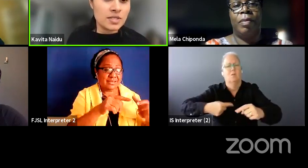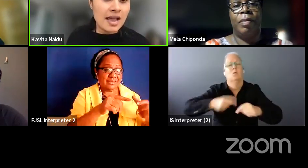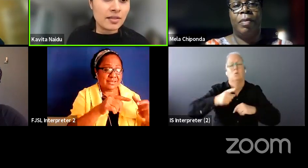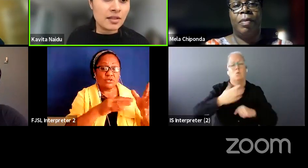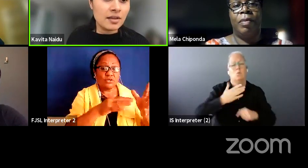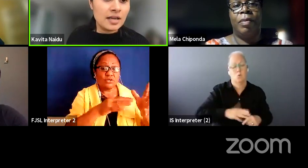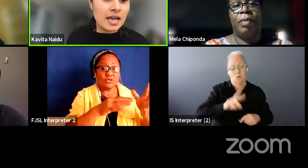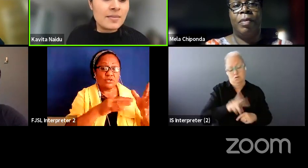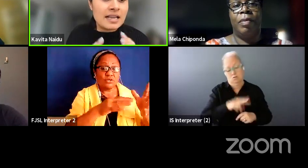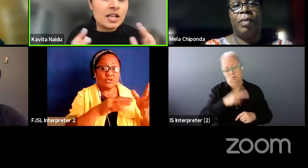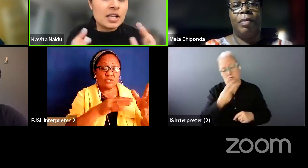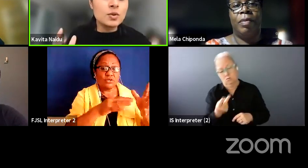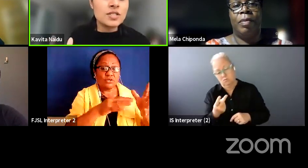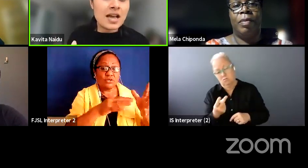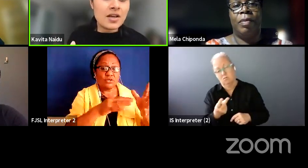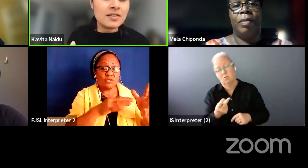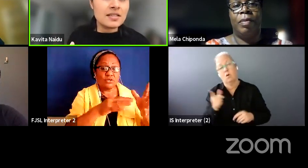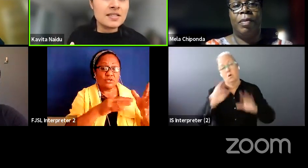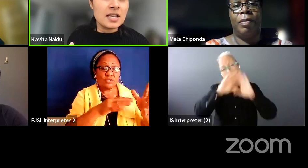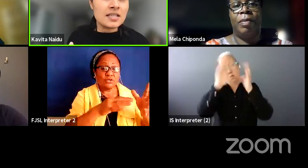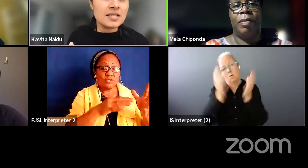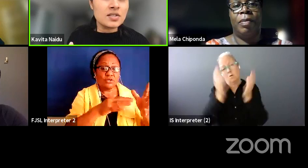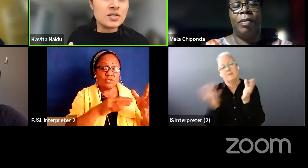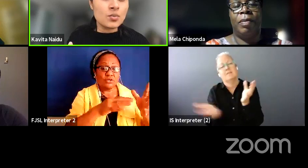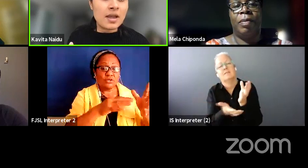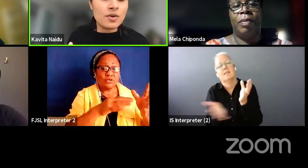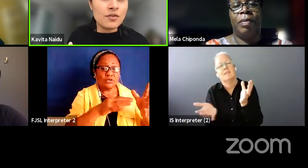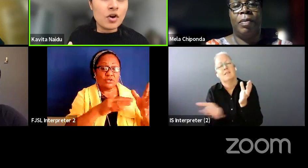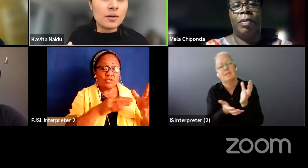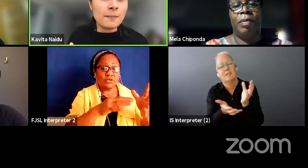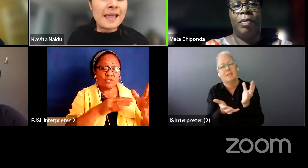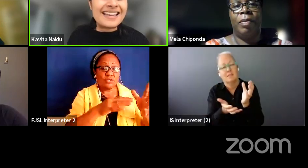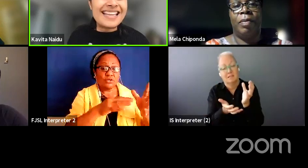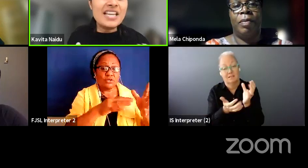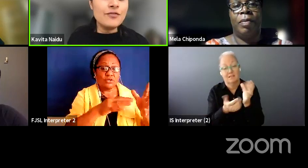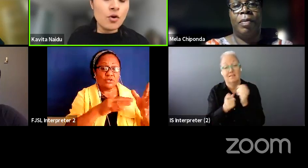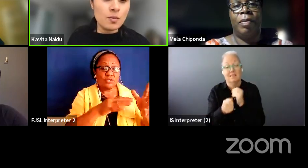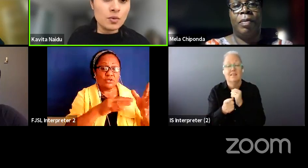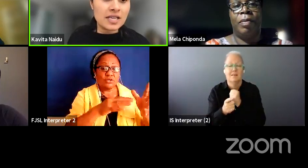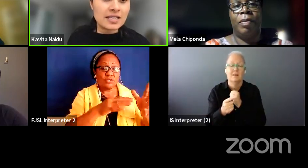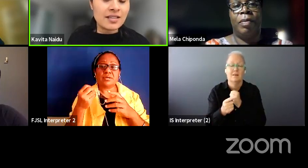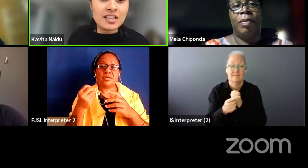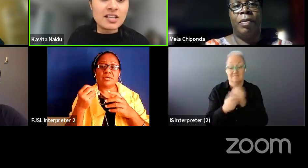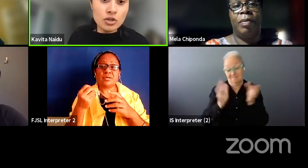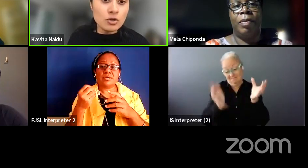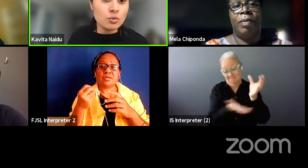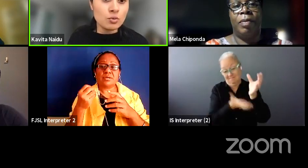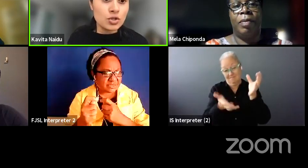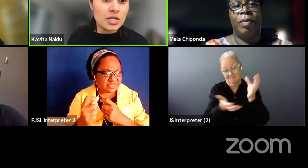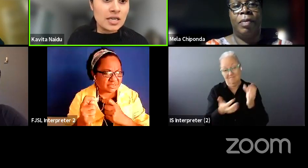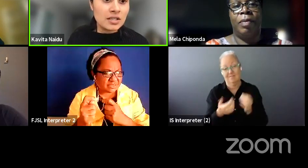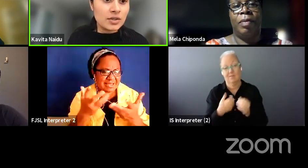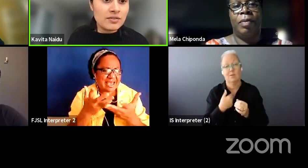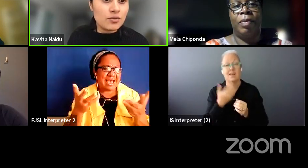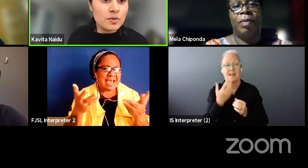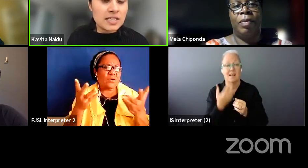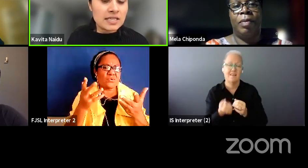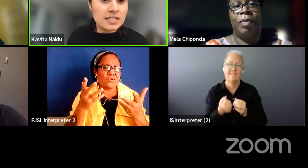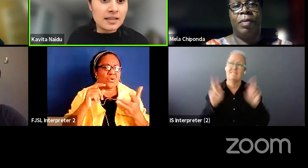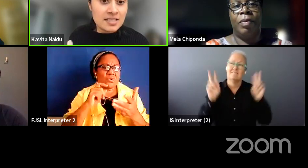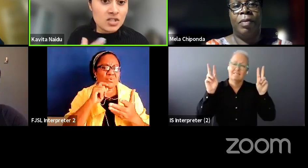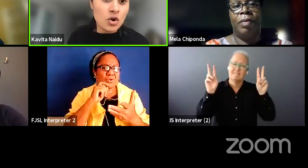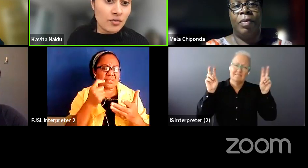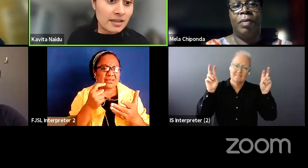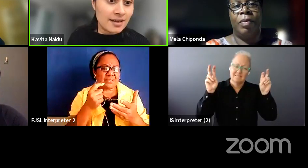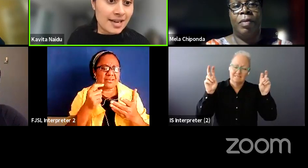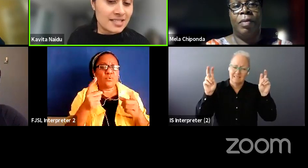global south? I mean, global south is where we've got an informal sector that is huge, you know, an informal sector